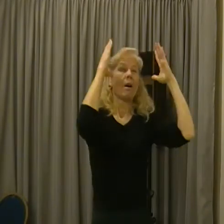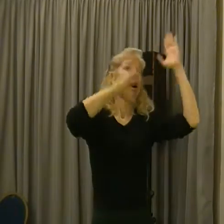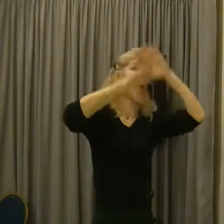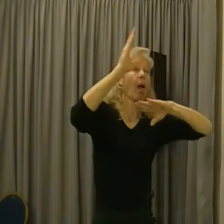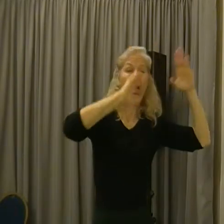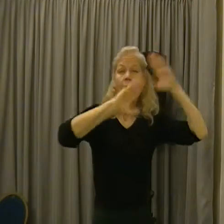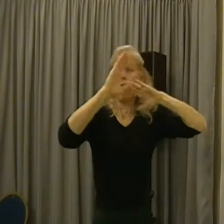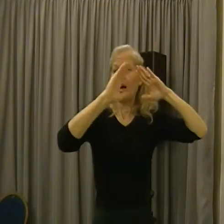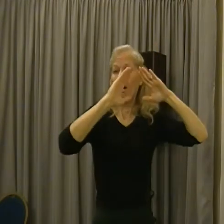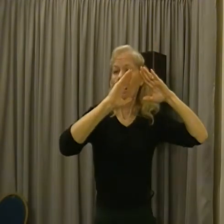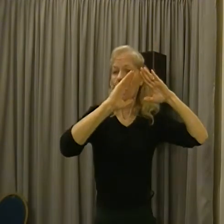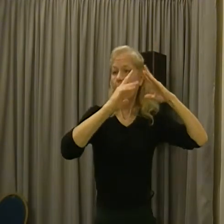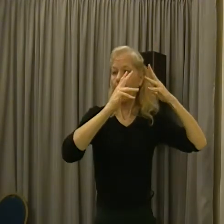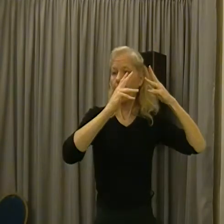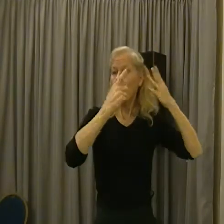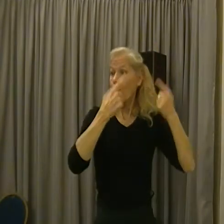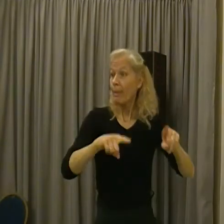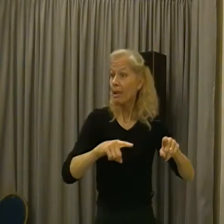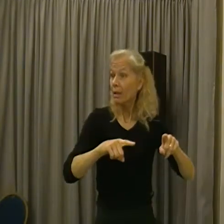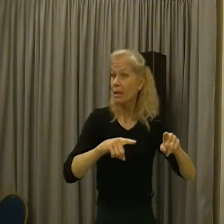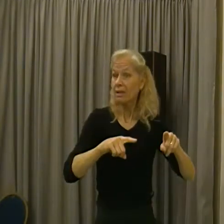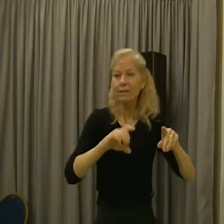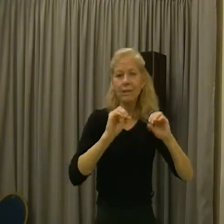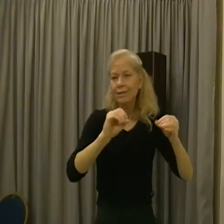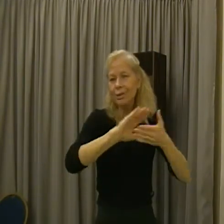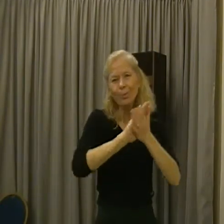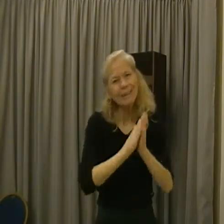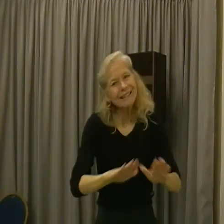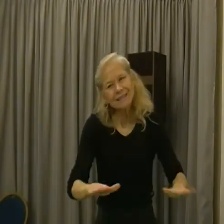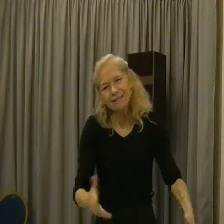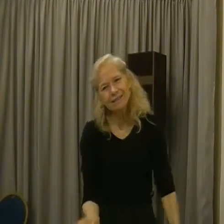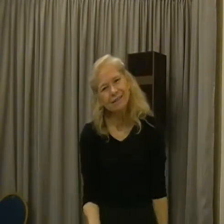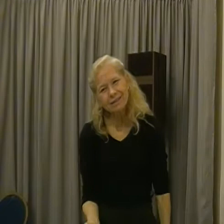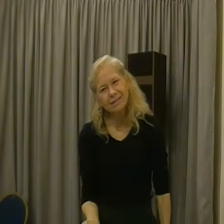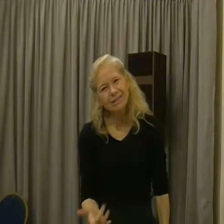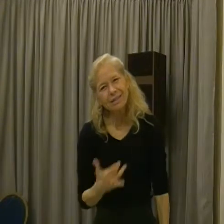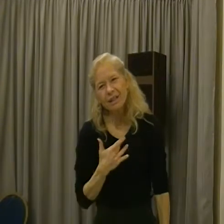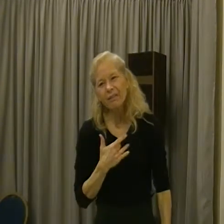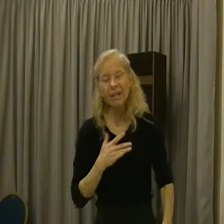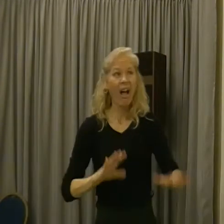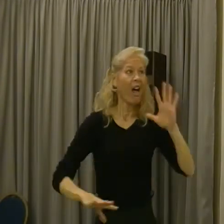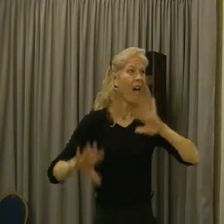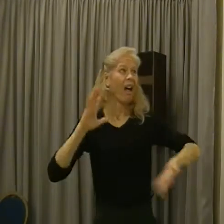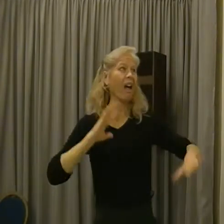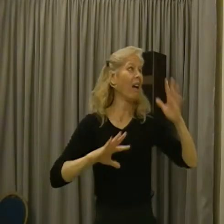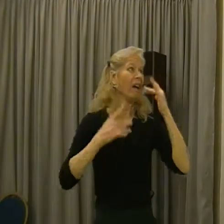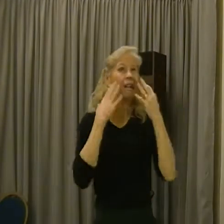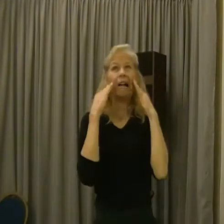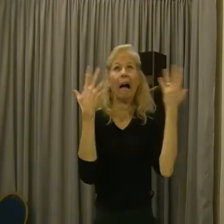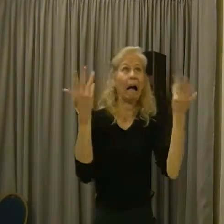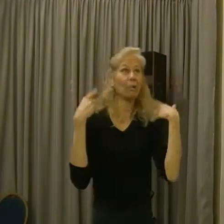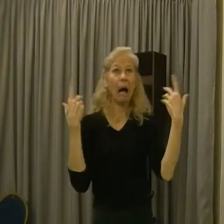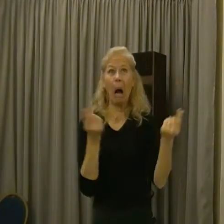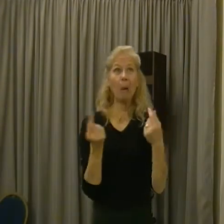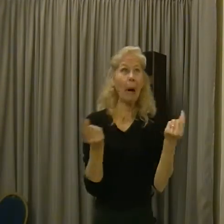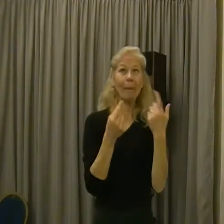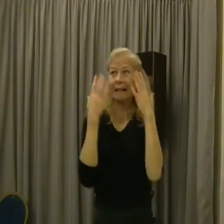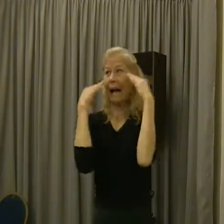peace. Well, I'm not sure this thing's going to work out. I don't know. This is a trial or a chastisement from